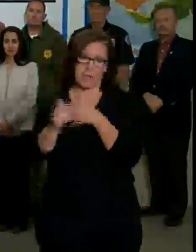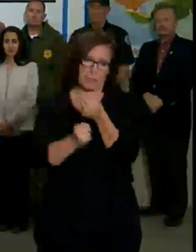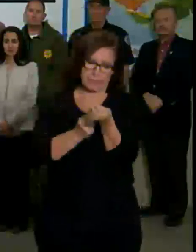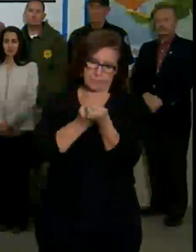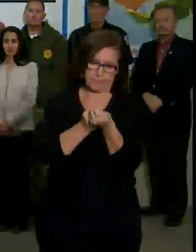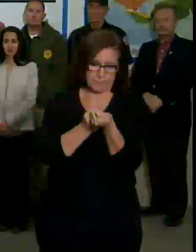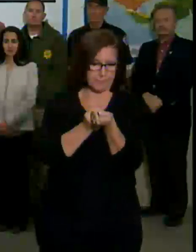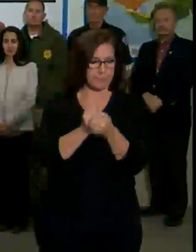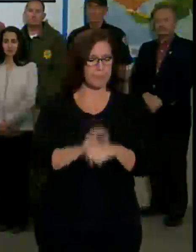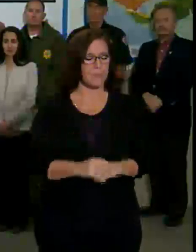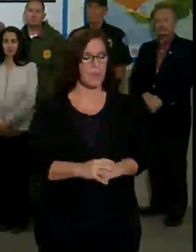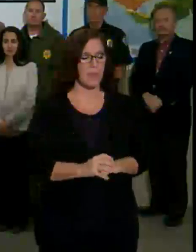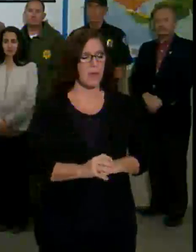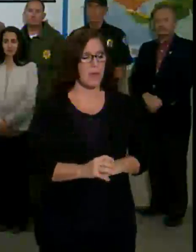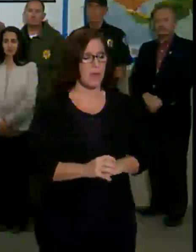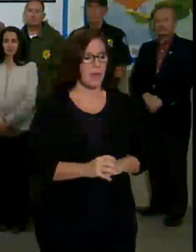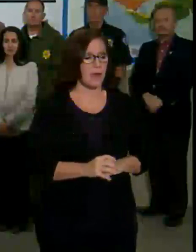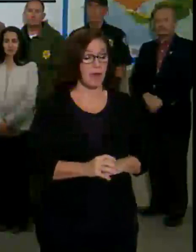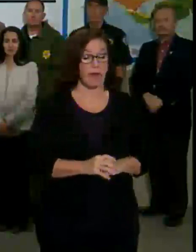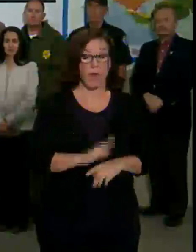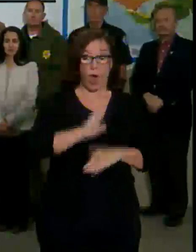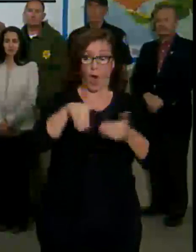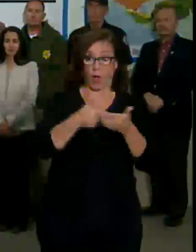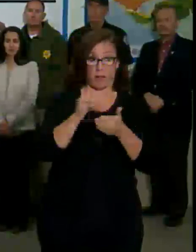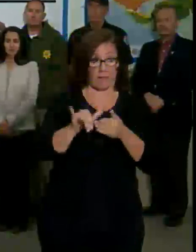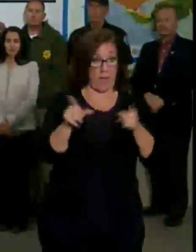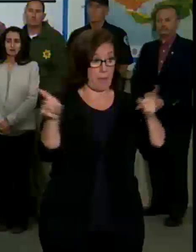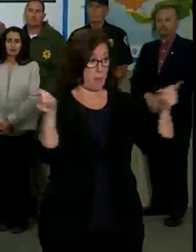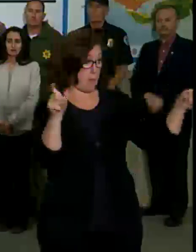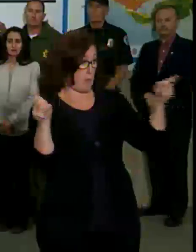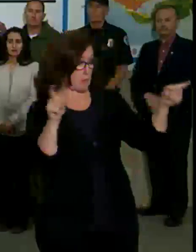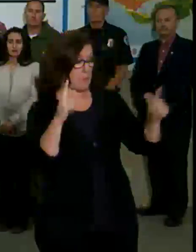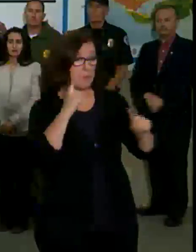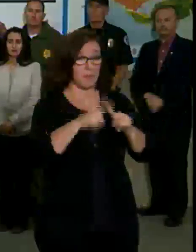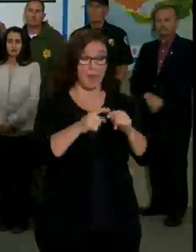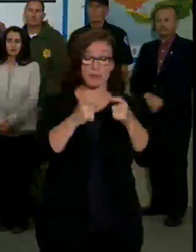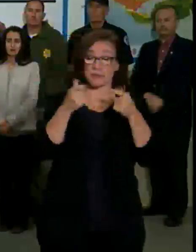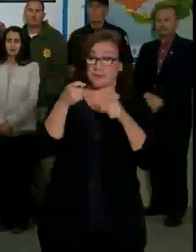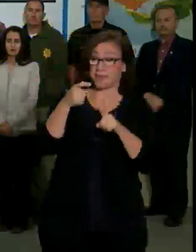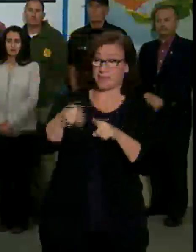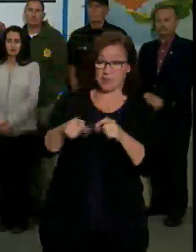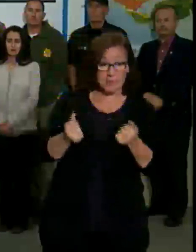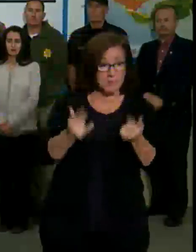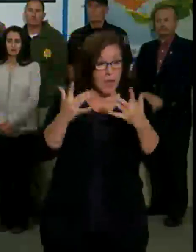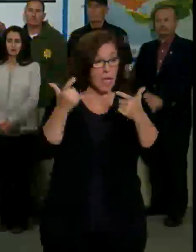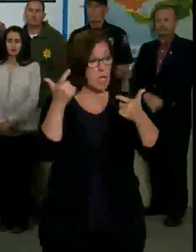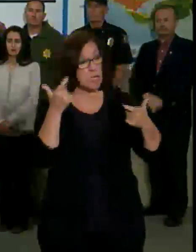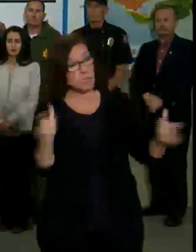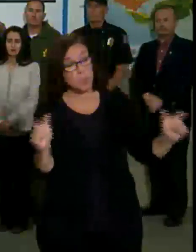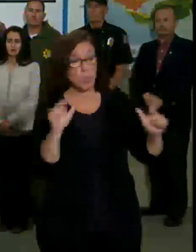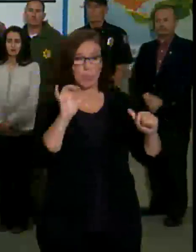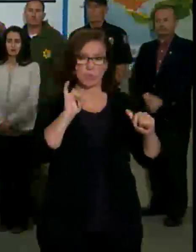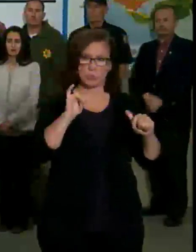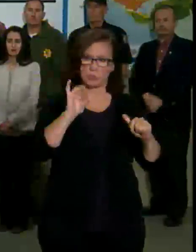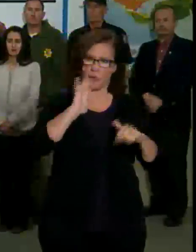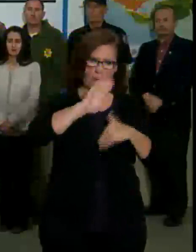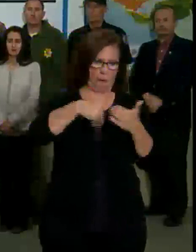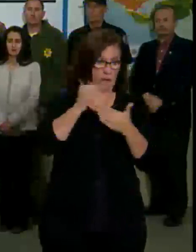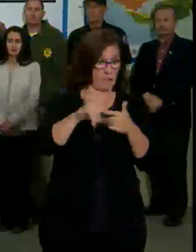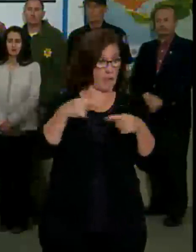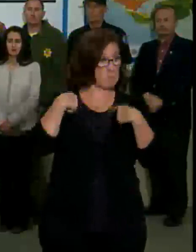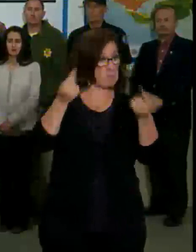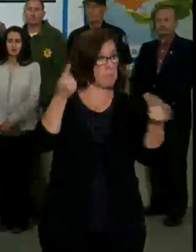The complexity associated with that and just the magnitude of this incident that's happened in the last eight or so